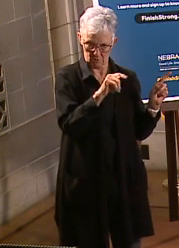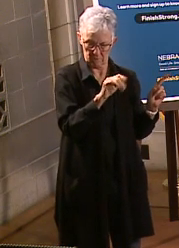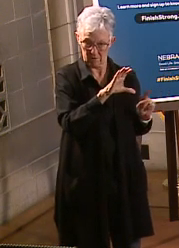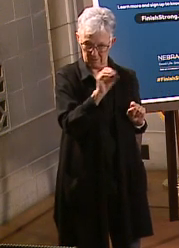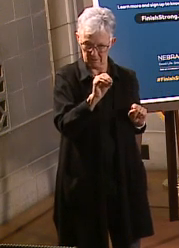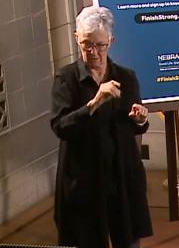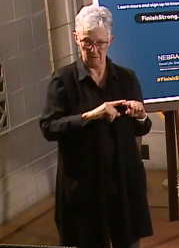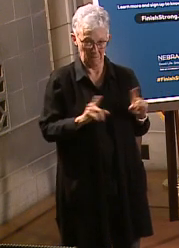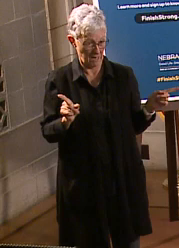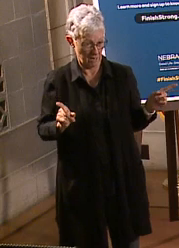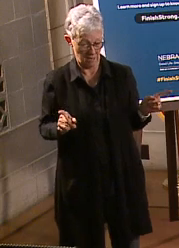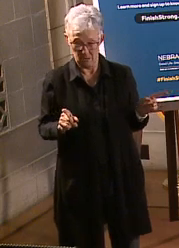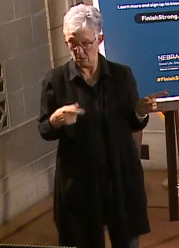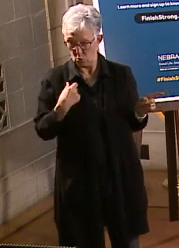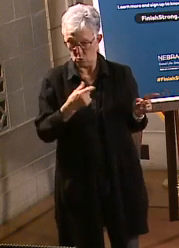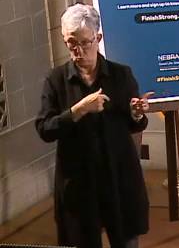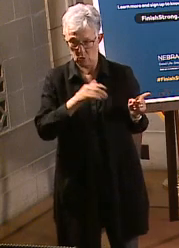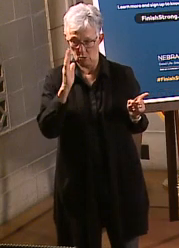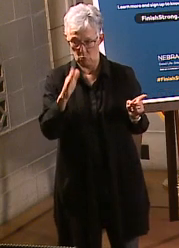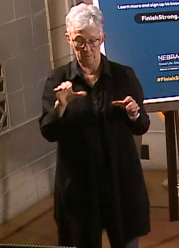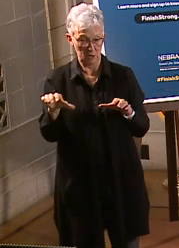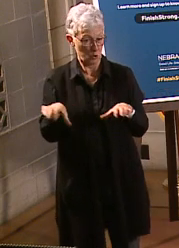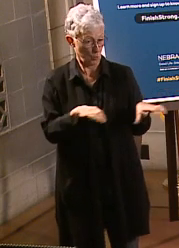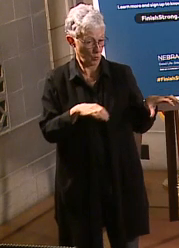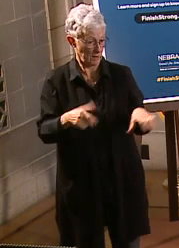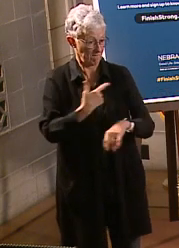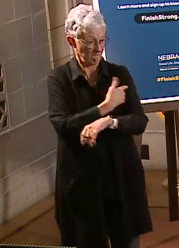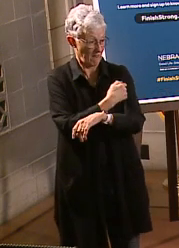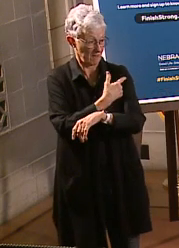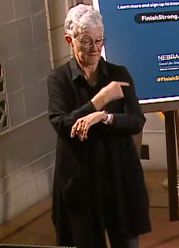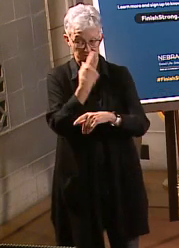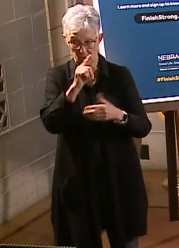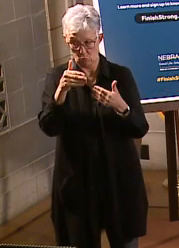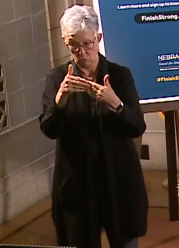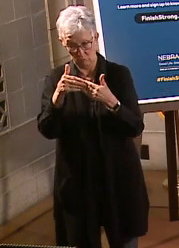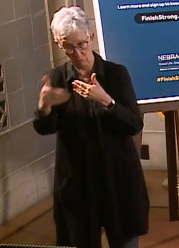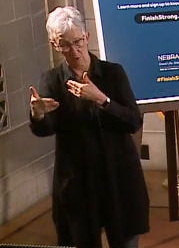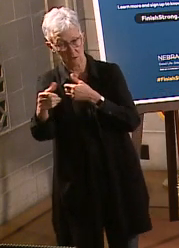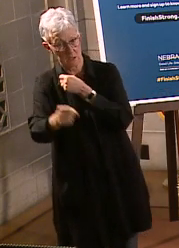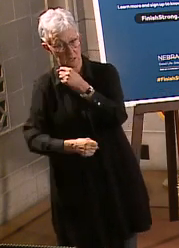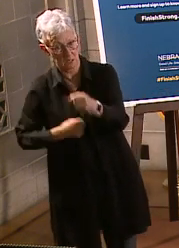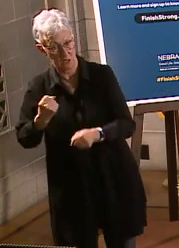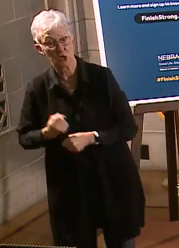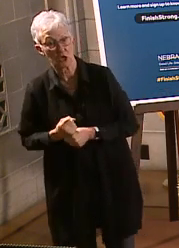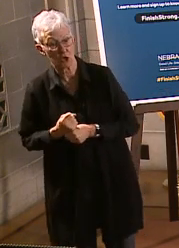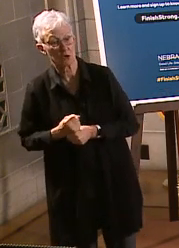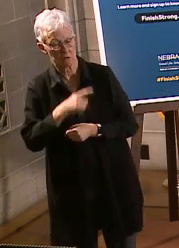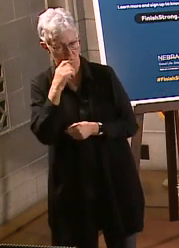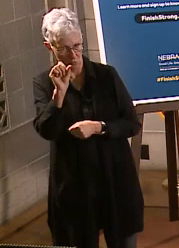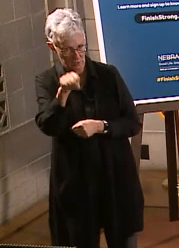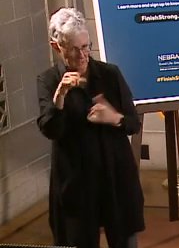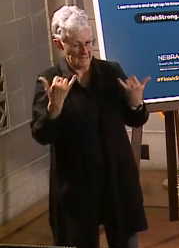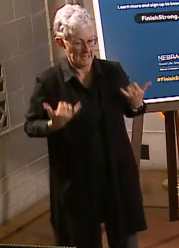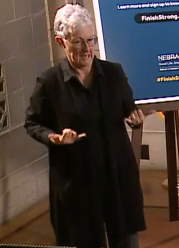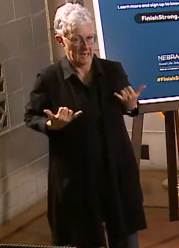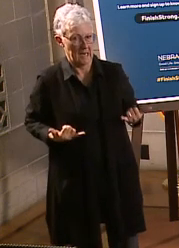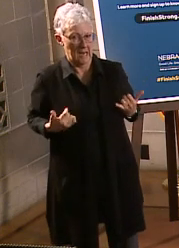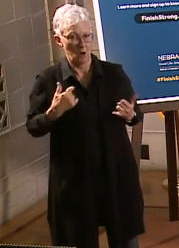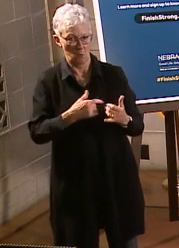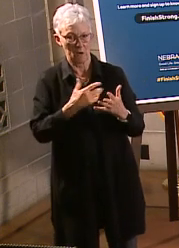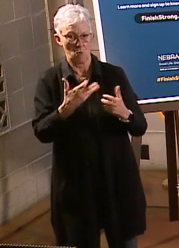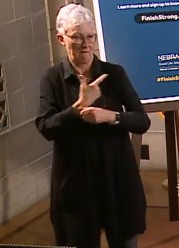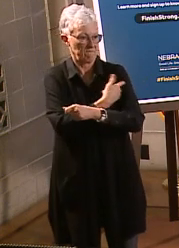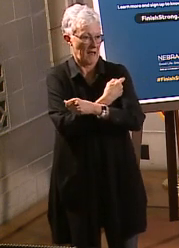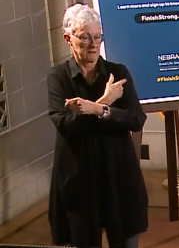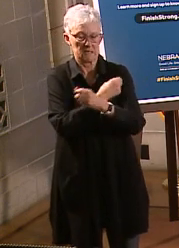doing this probably the rest of the year. We're going to be doing vaccines. So yes, there's a big push right now to be able to get as many people vaccinated as quickly